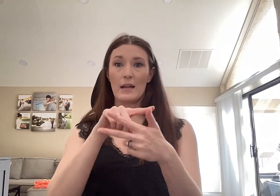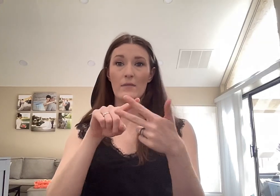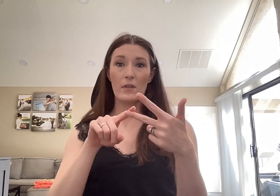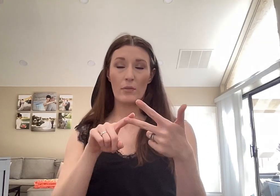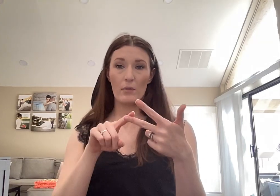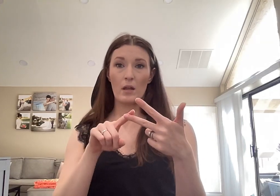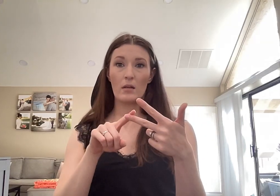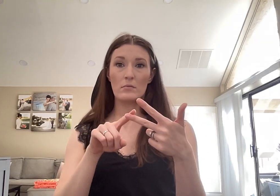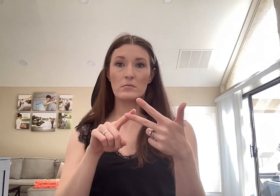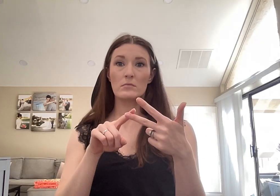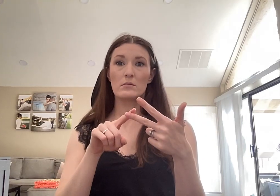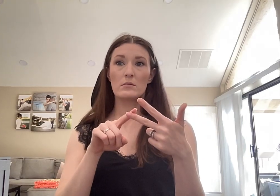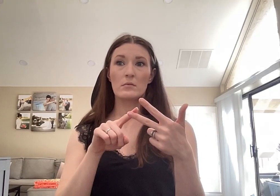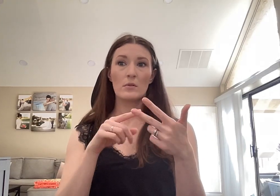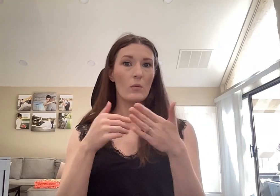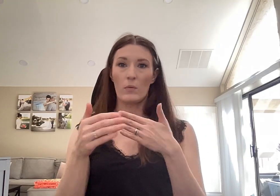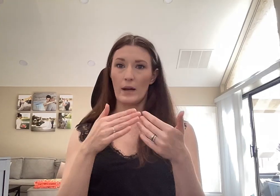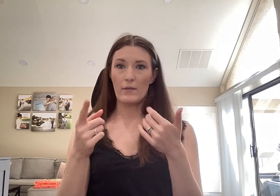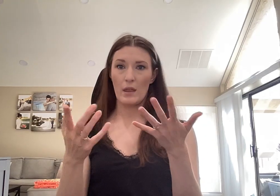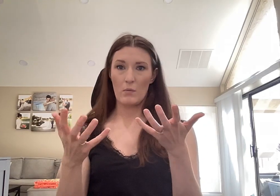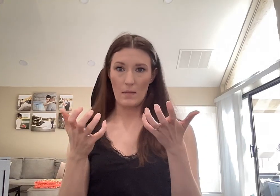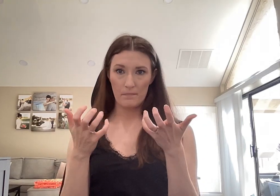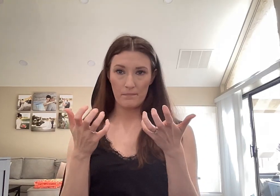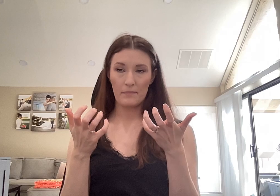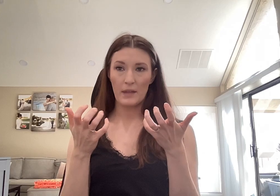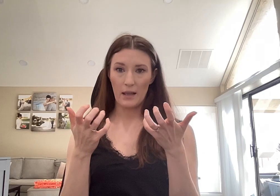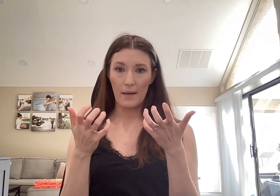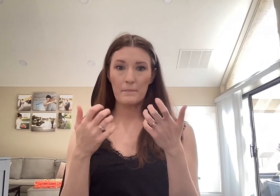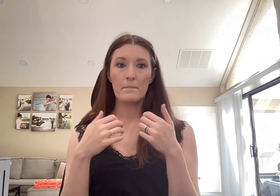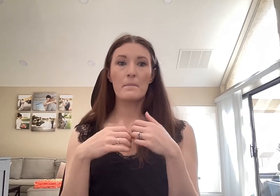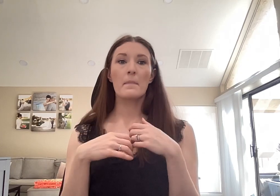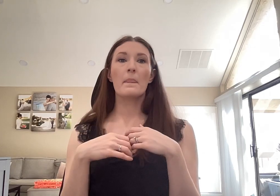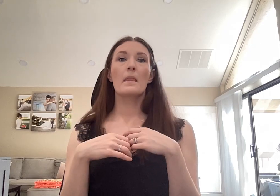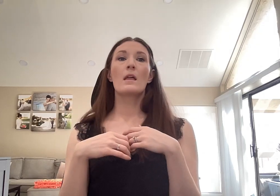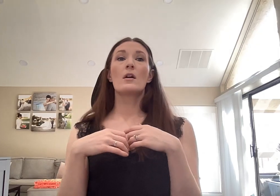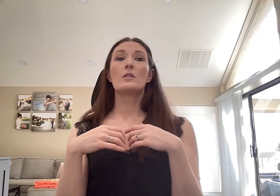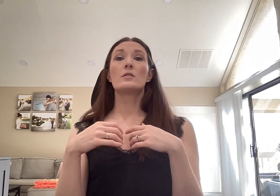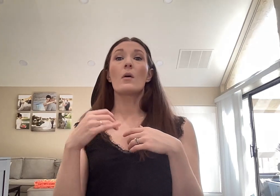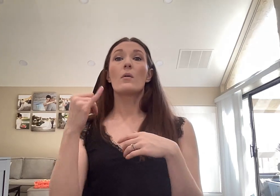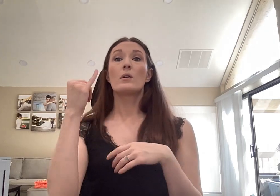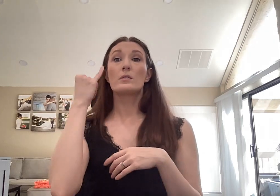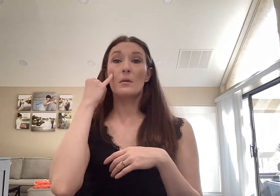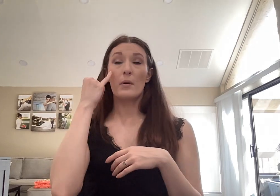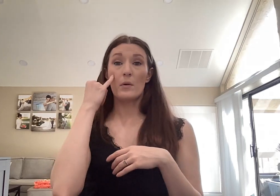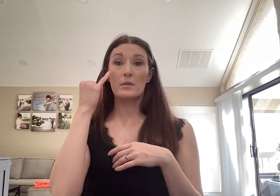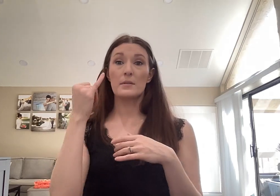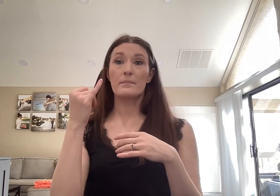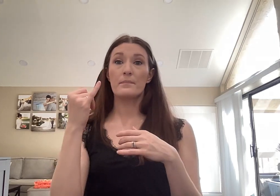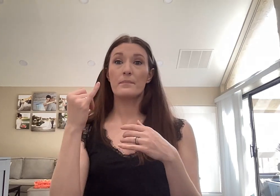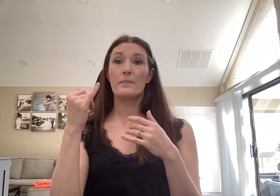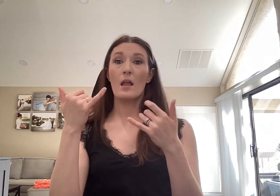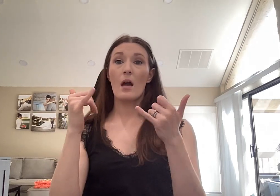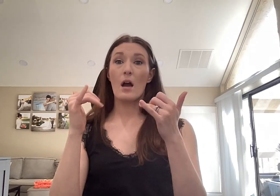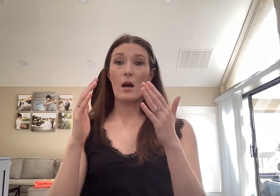of the 3 whenever they want. Okay, so suppose a